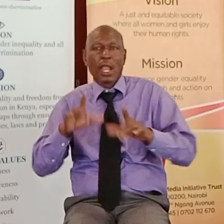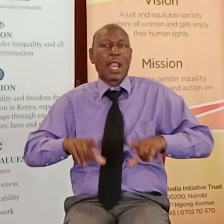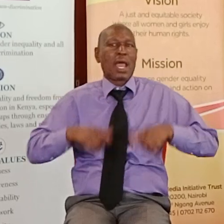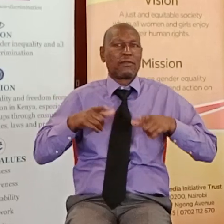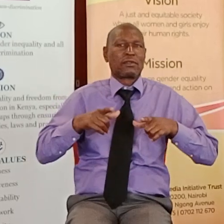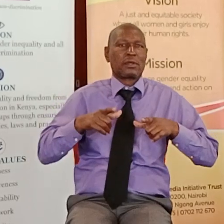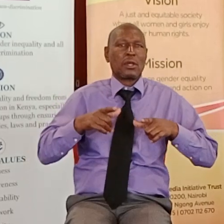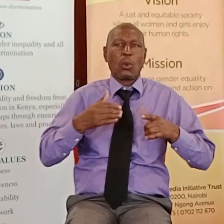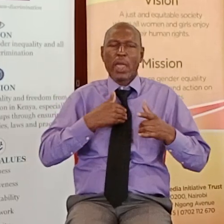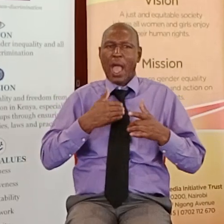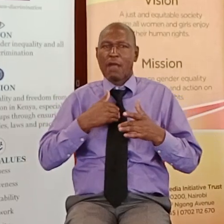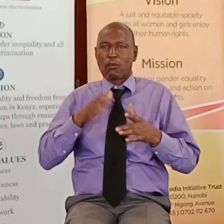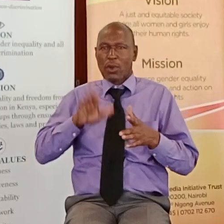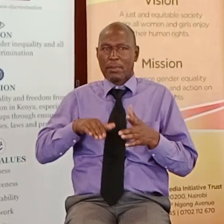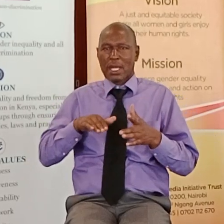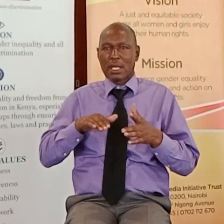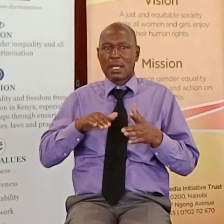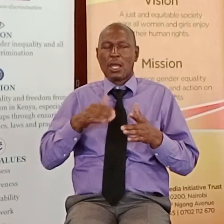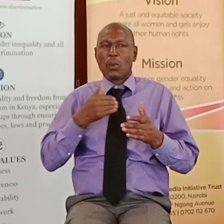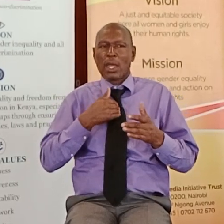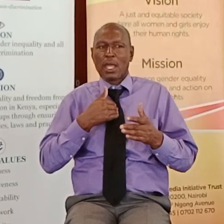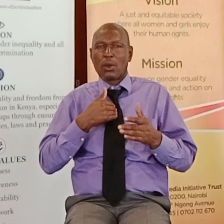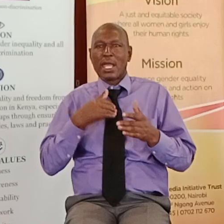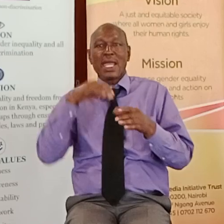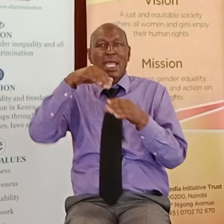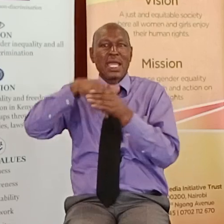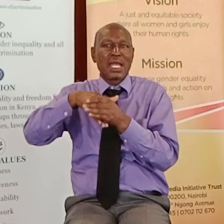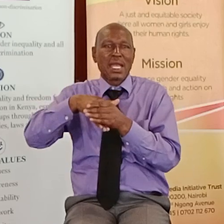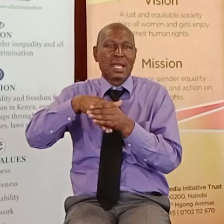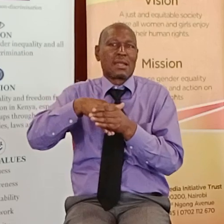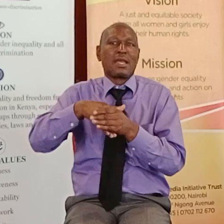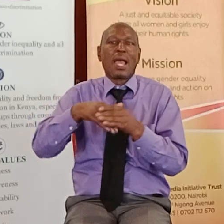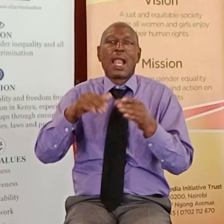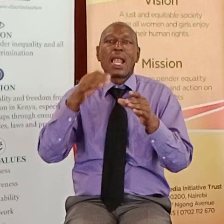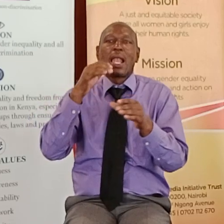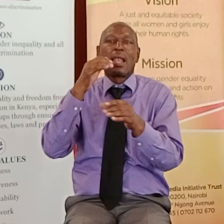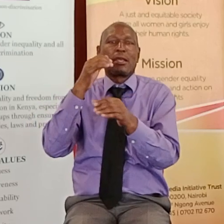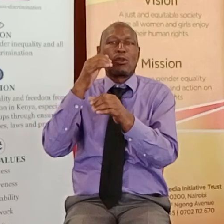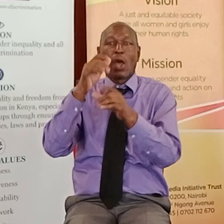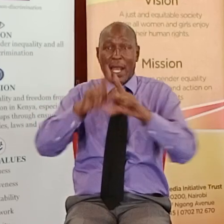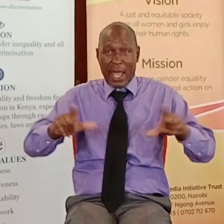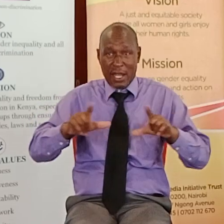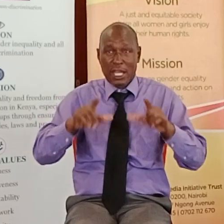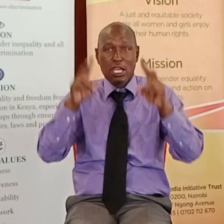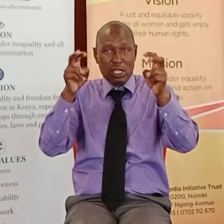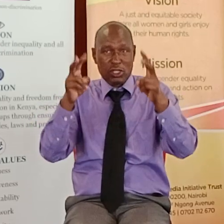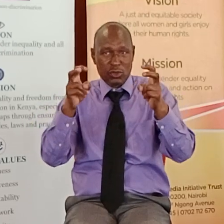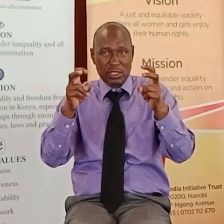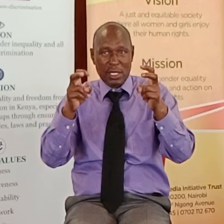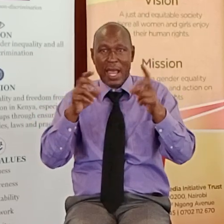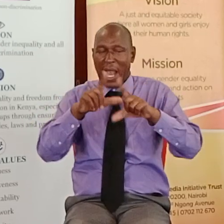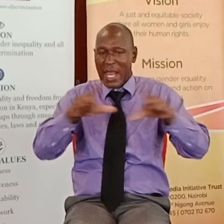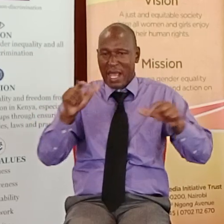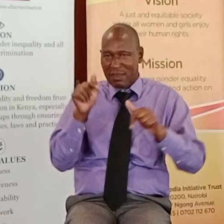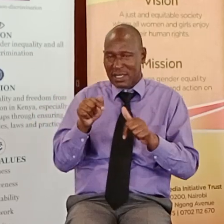labor. Land is one of the resources that is greatly impacted by climate